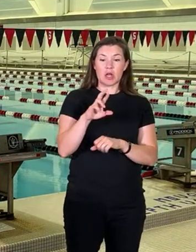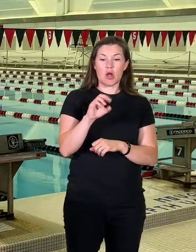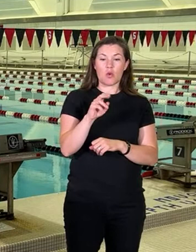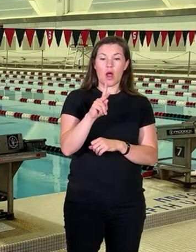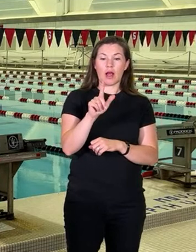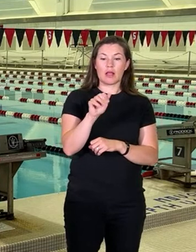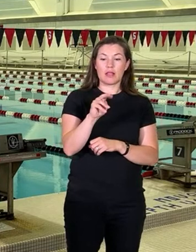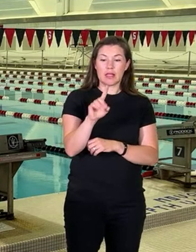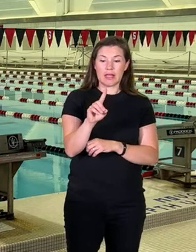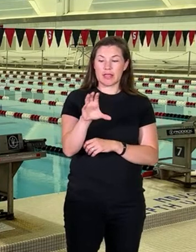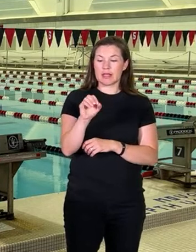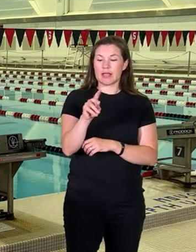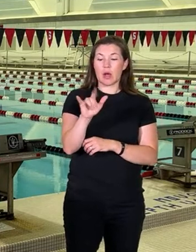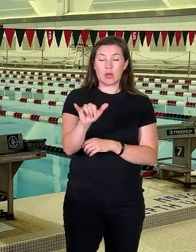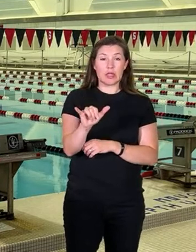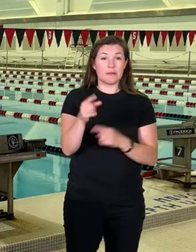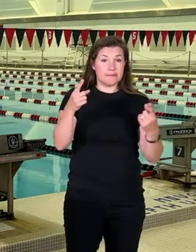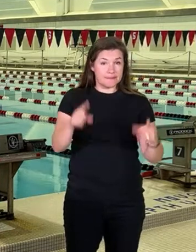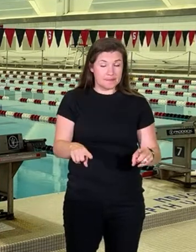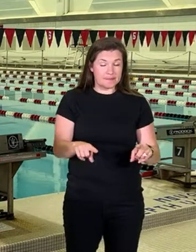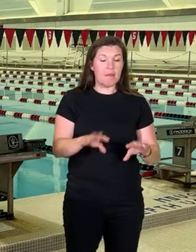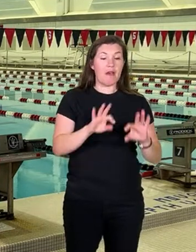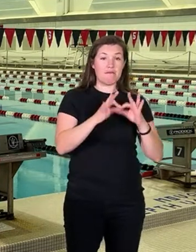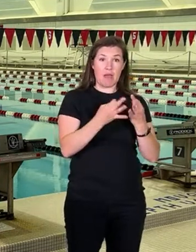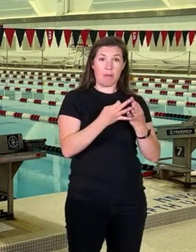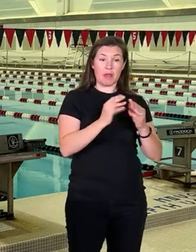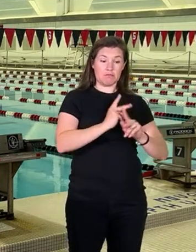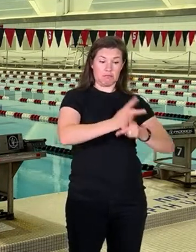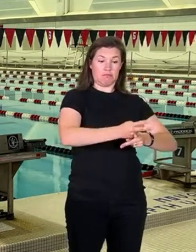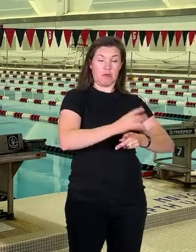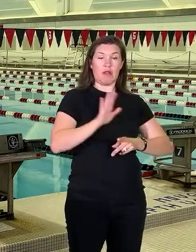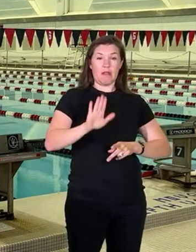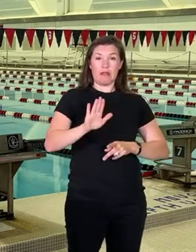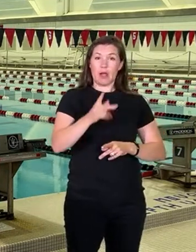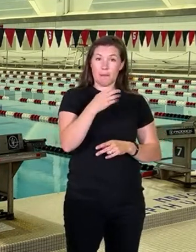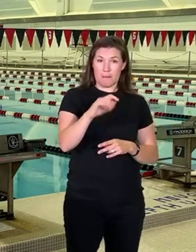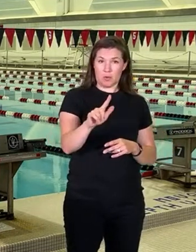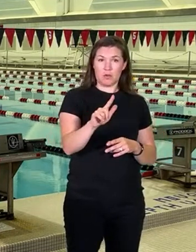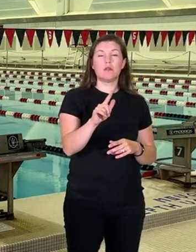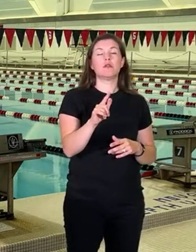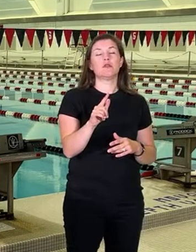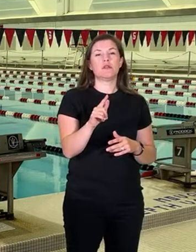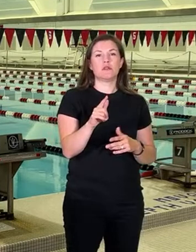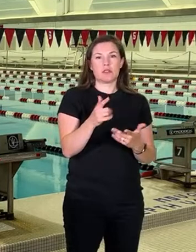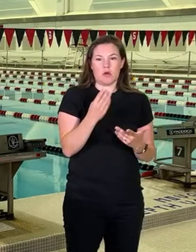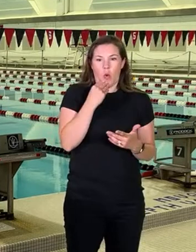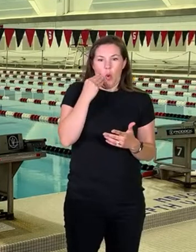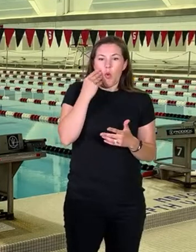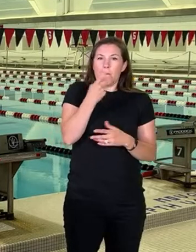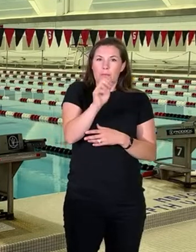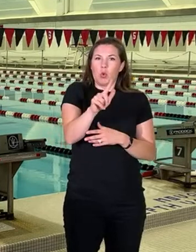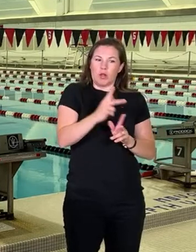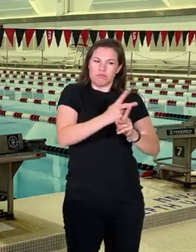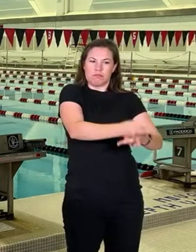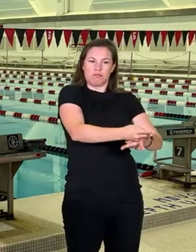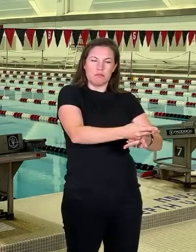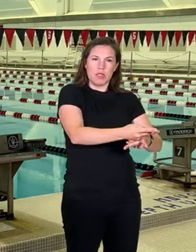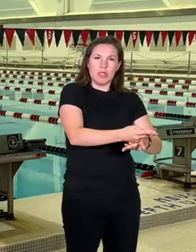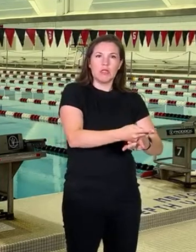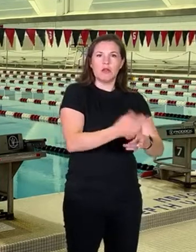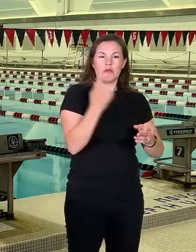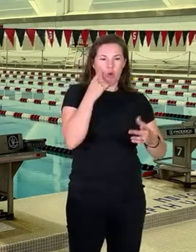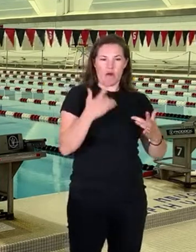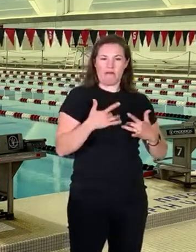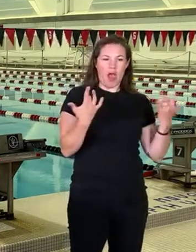there was an incident very similar where a family rented out their private pool, their house pool, their private pool, to an